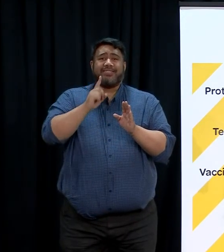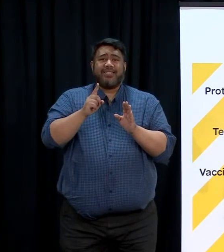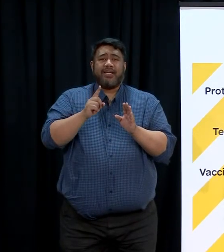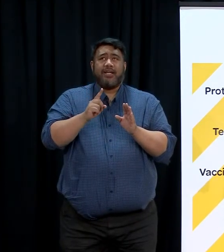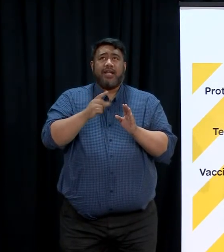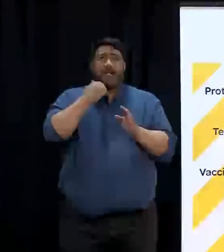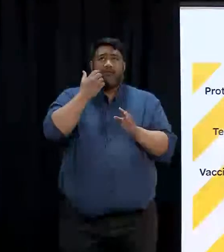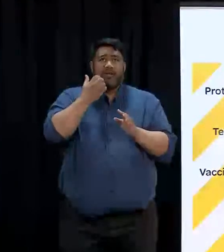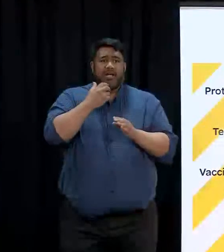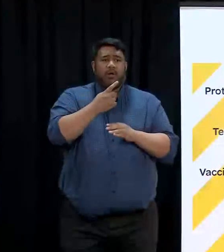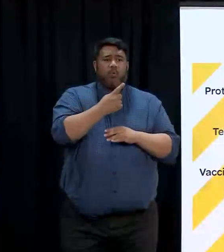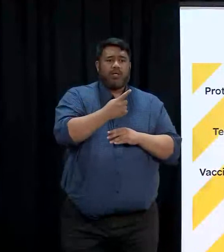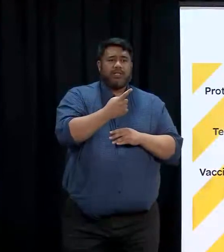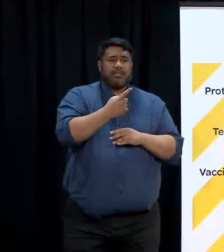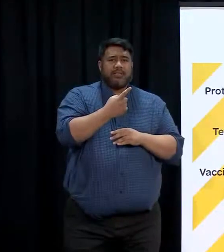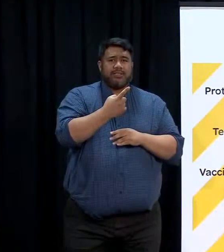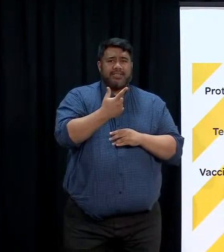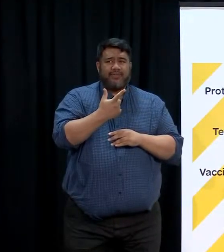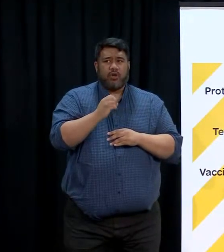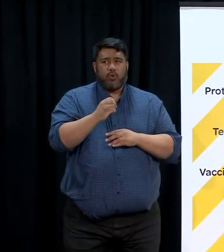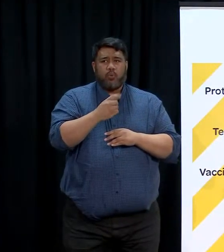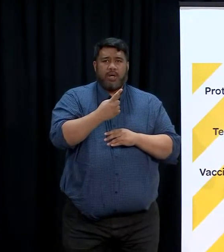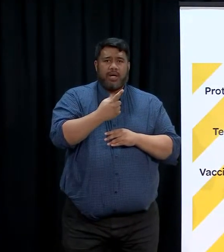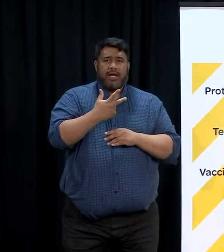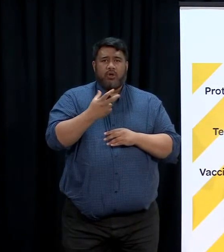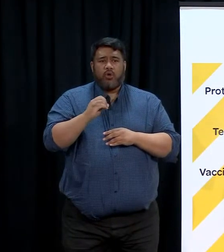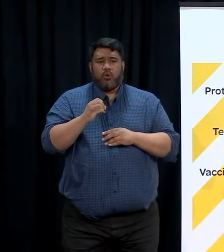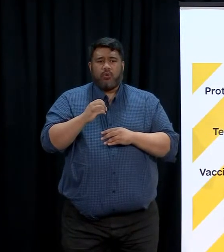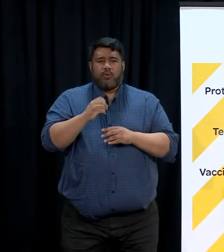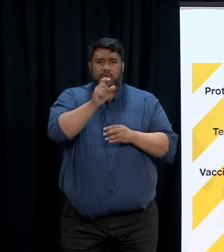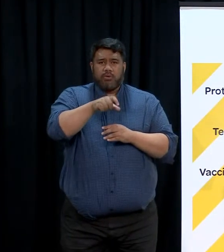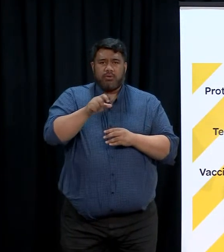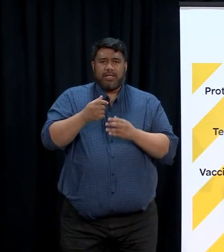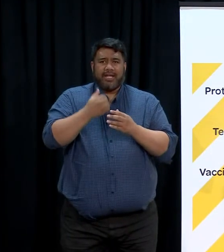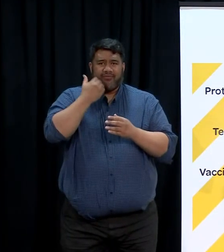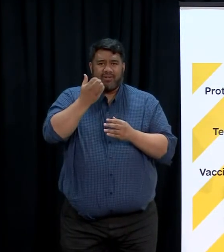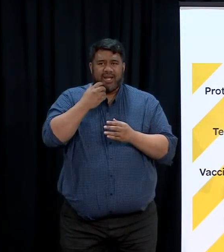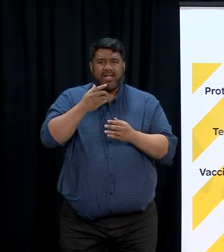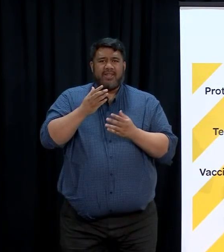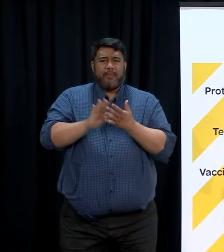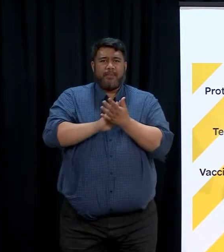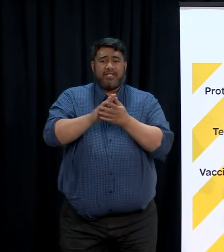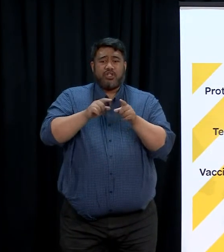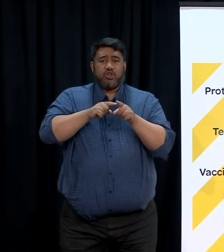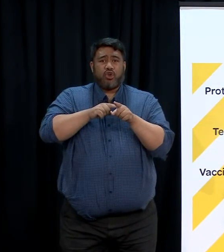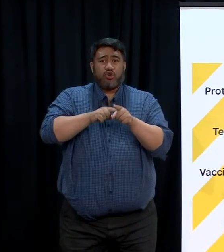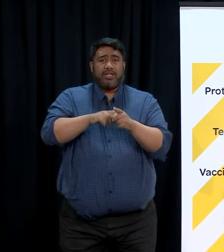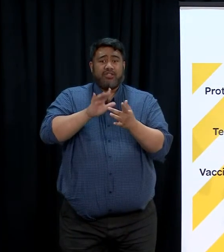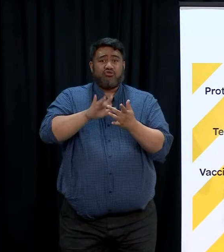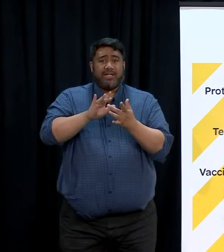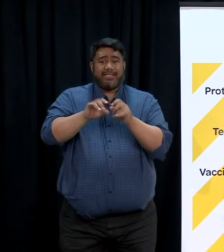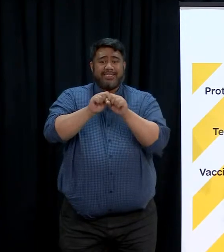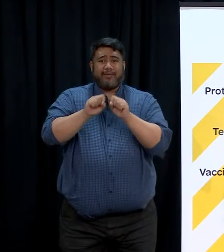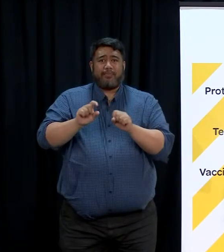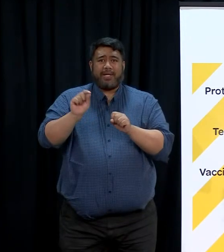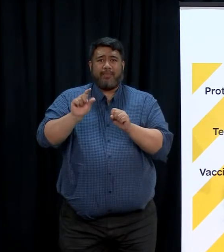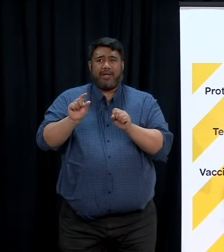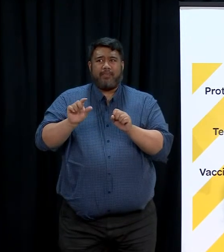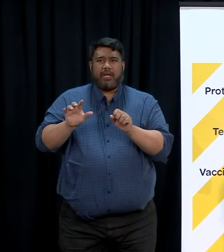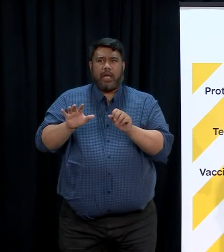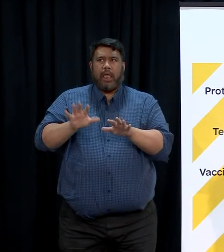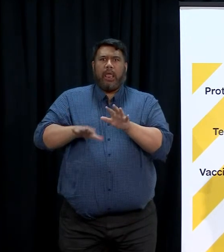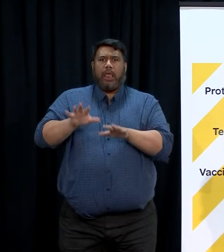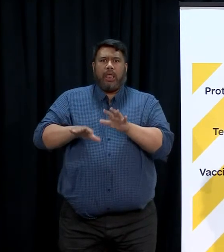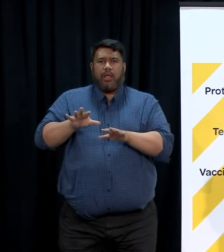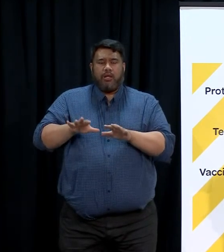cases a day. Are you trying to bolster contact tracing capacity to have more breathing room in that regard,